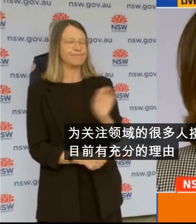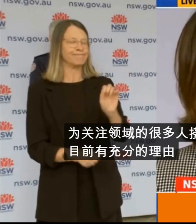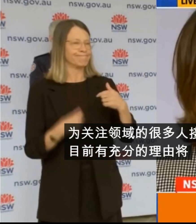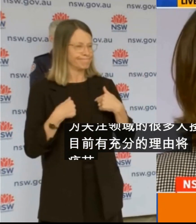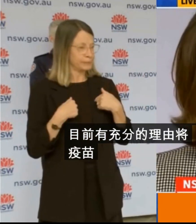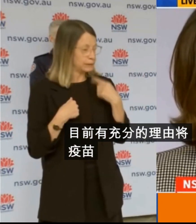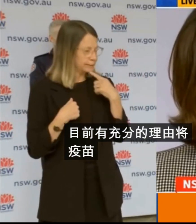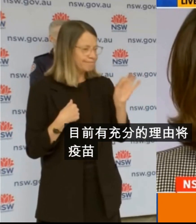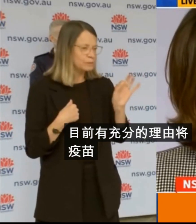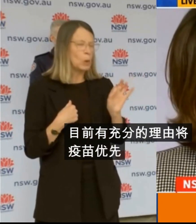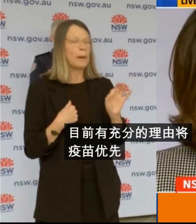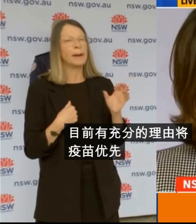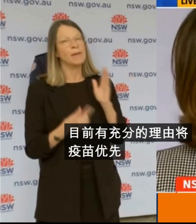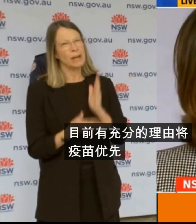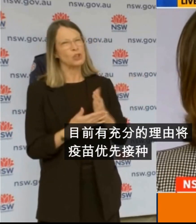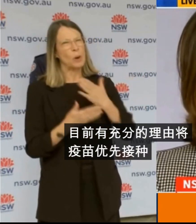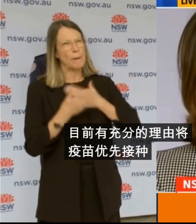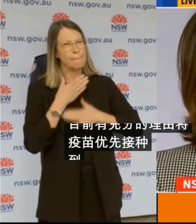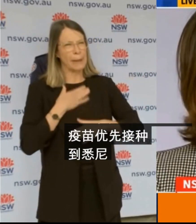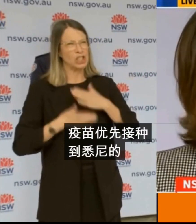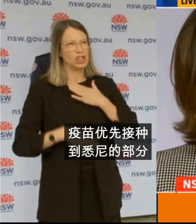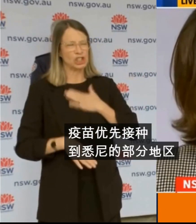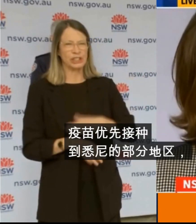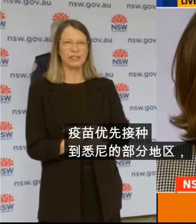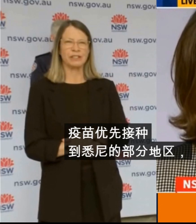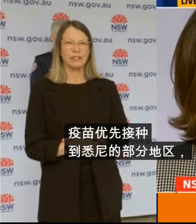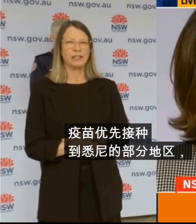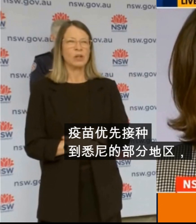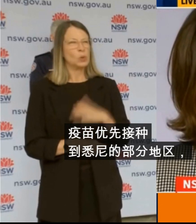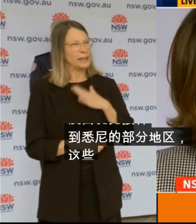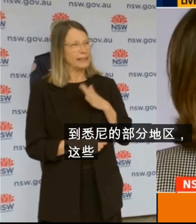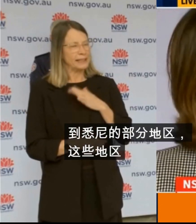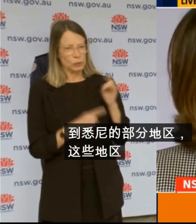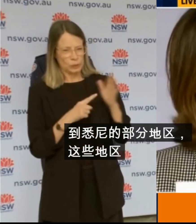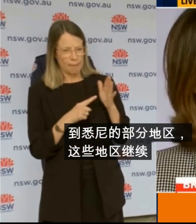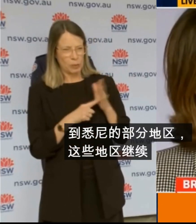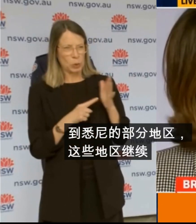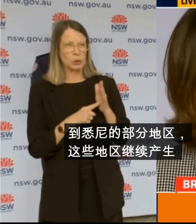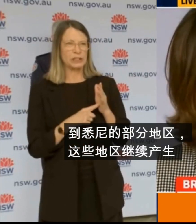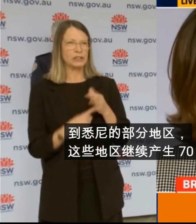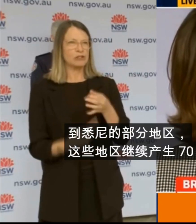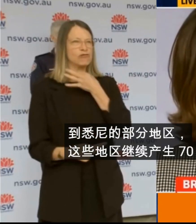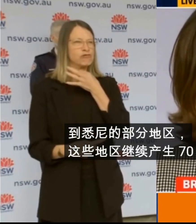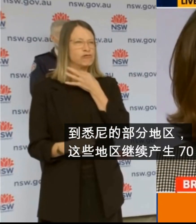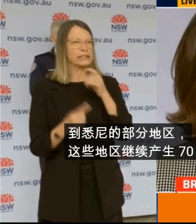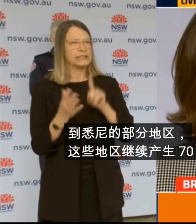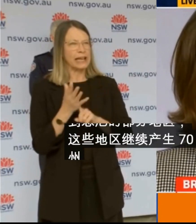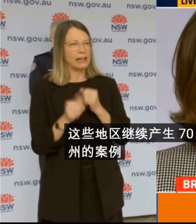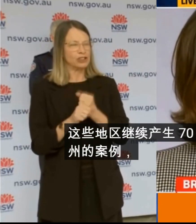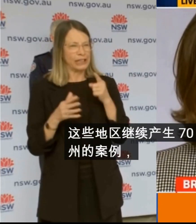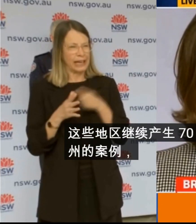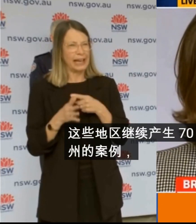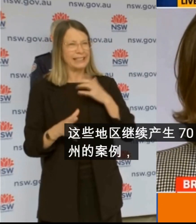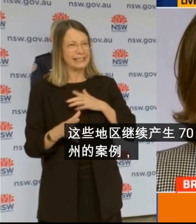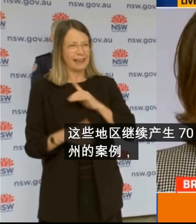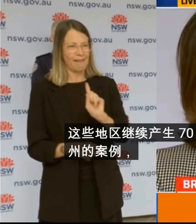good reason for the prioritisation of vaccine at the moment into parts of Sydney that continue to generate 70 to 80% of the